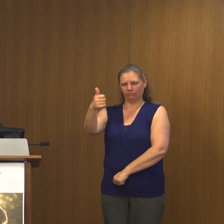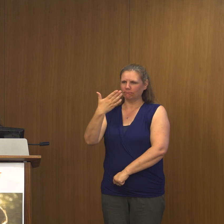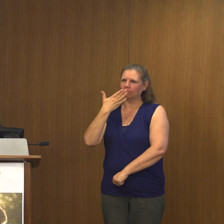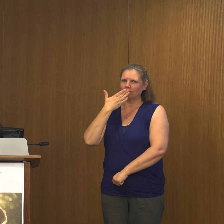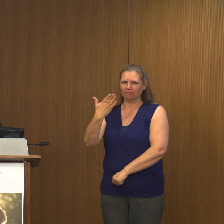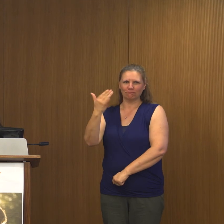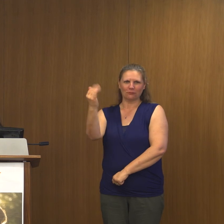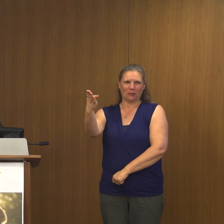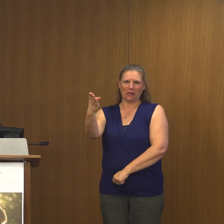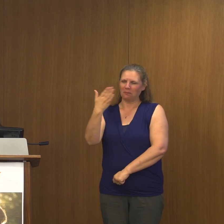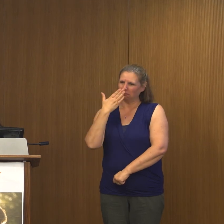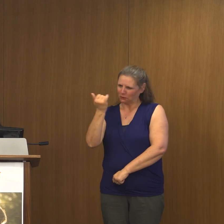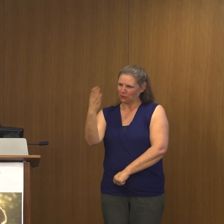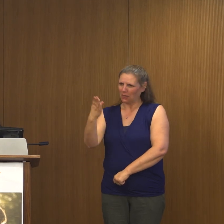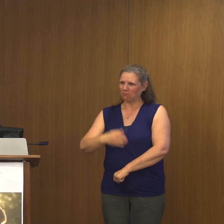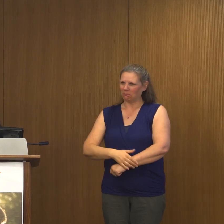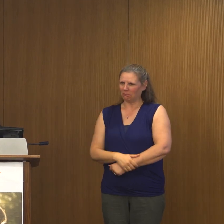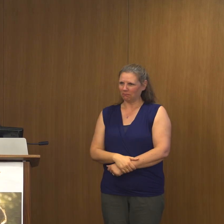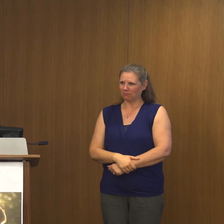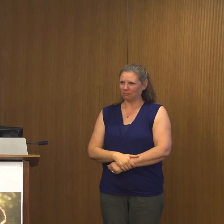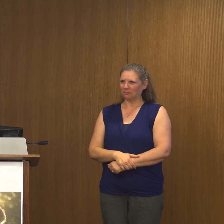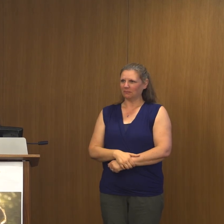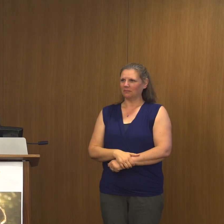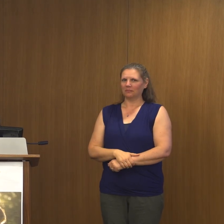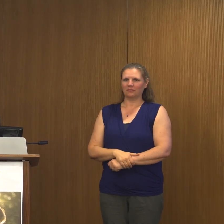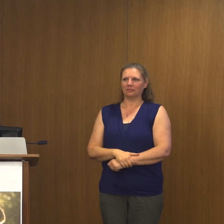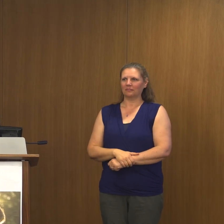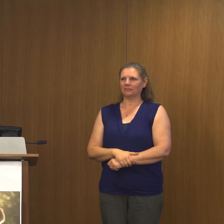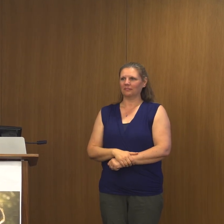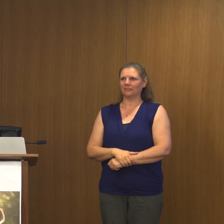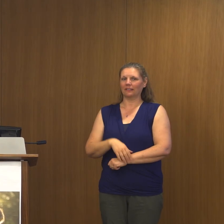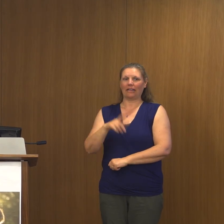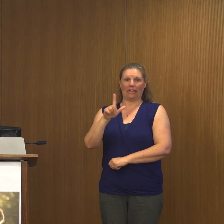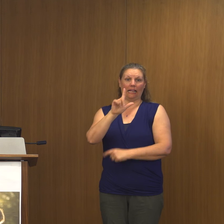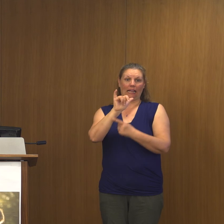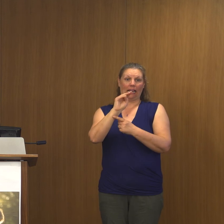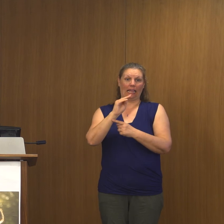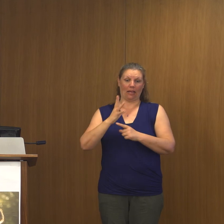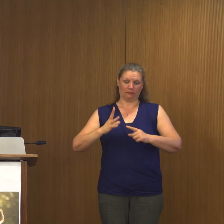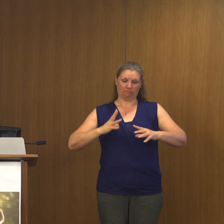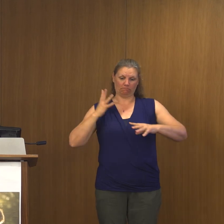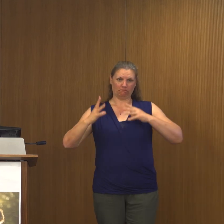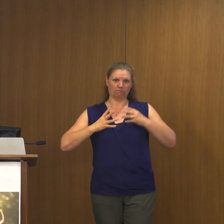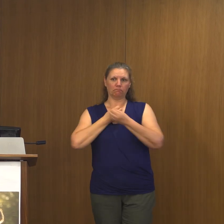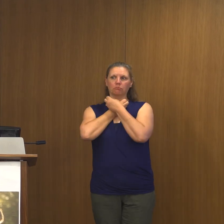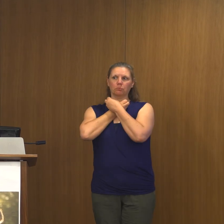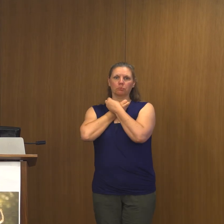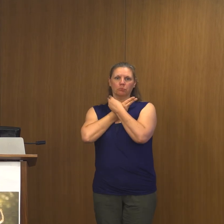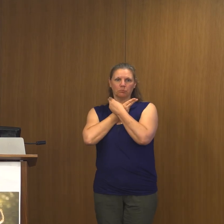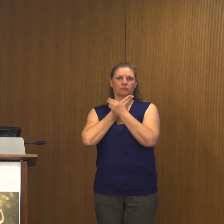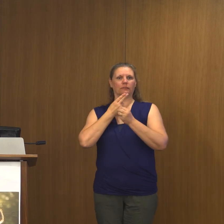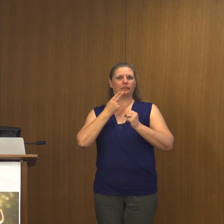you. That's how we've been building on to this moment, and you see Liam's all dressed up on Canadian colors. We're a